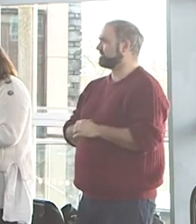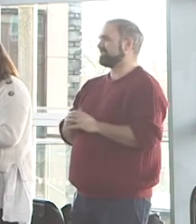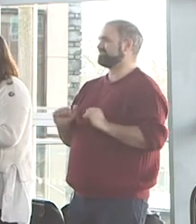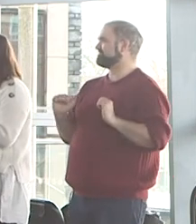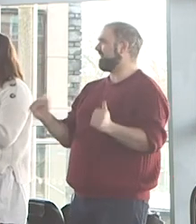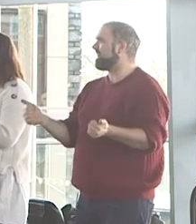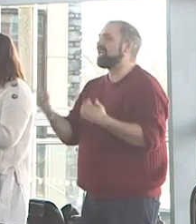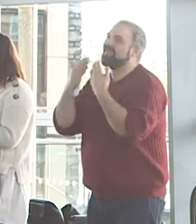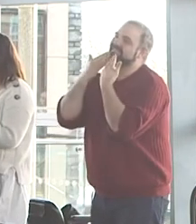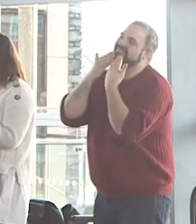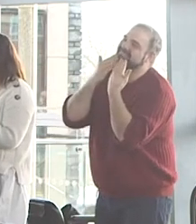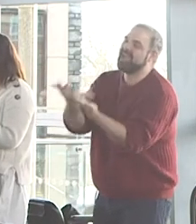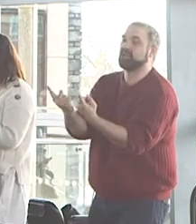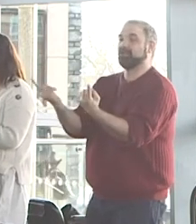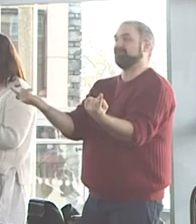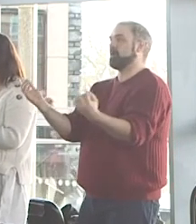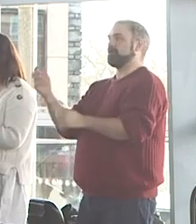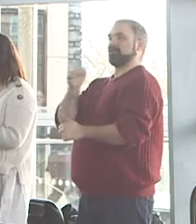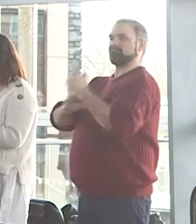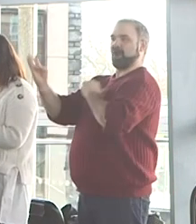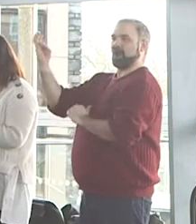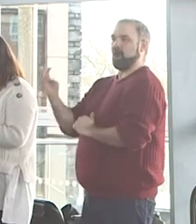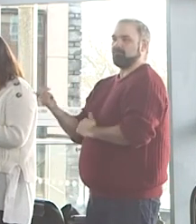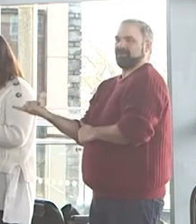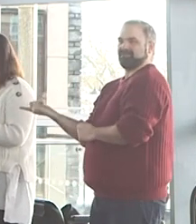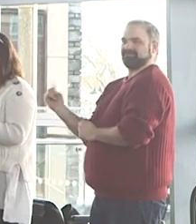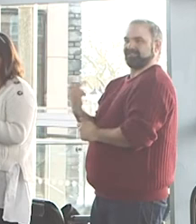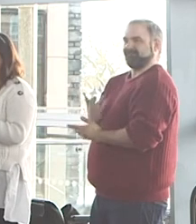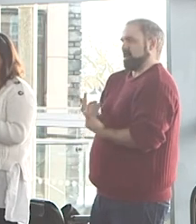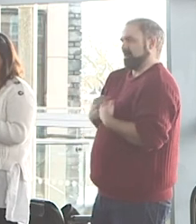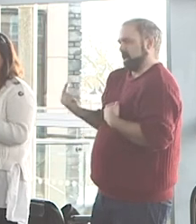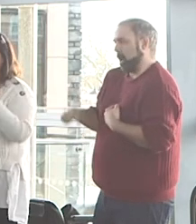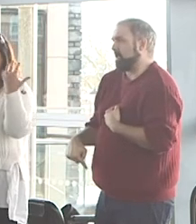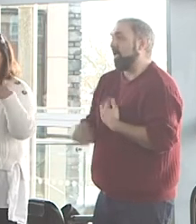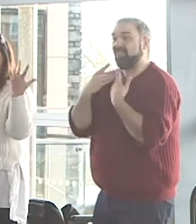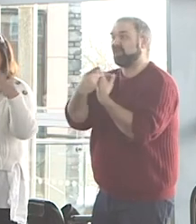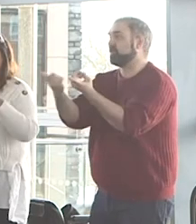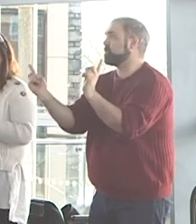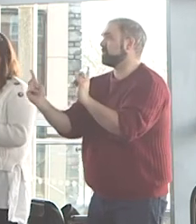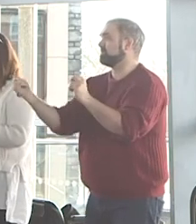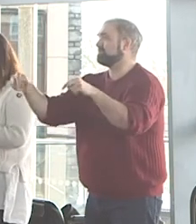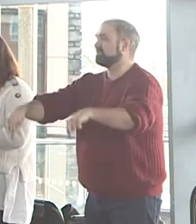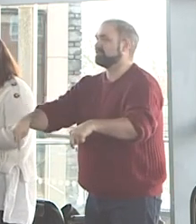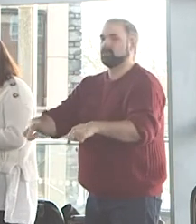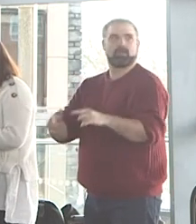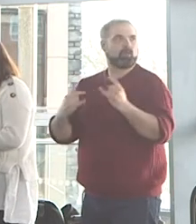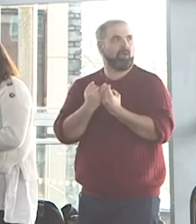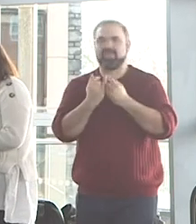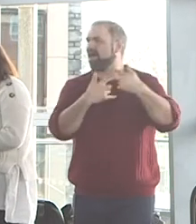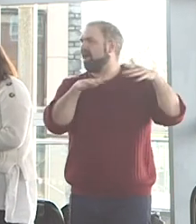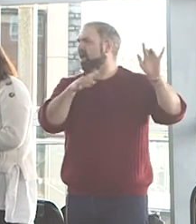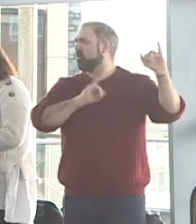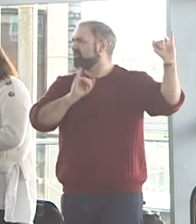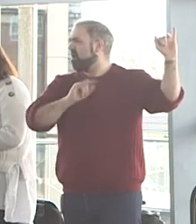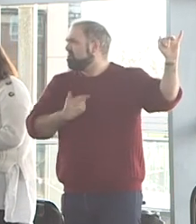Right, so thank you, Pride Cymru, for inviting me here today, and thank you all for being here today, fighting this awful weather to